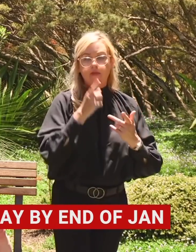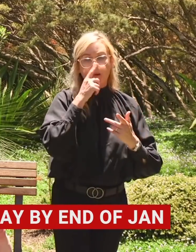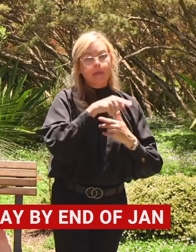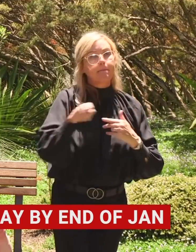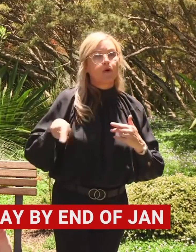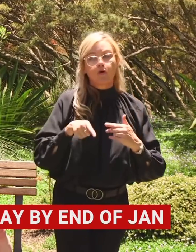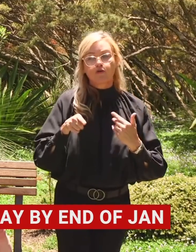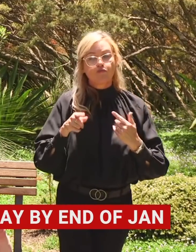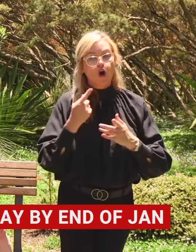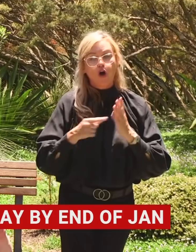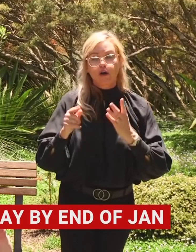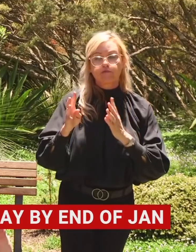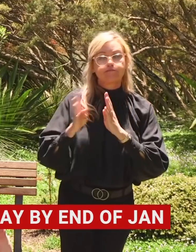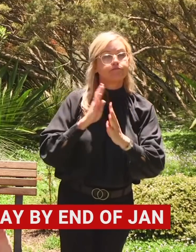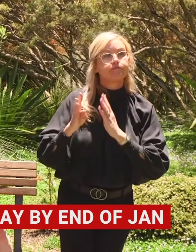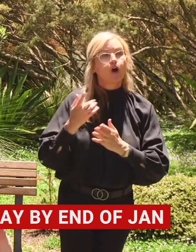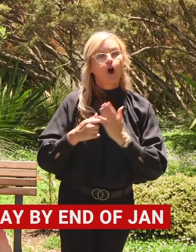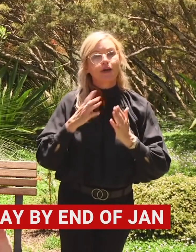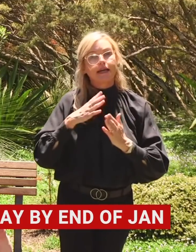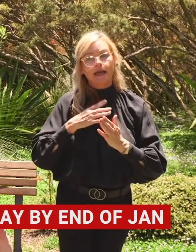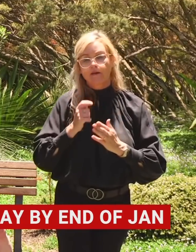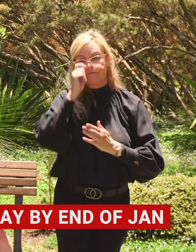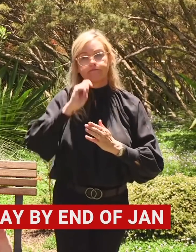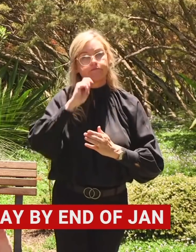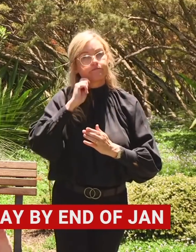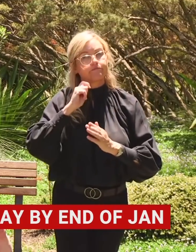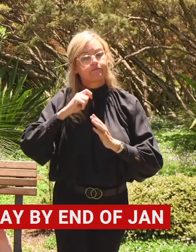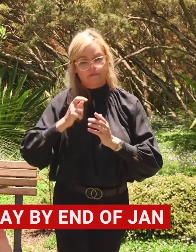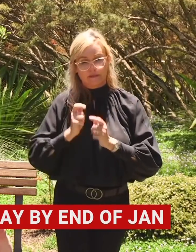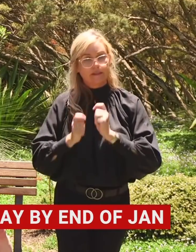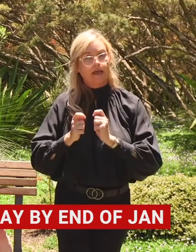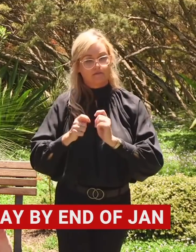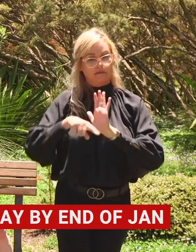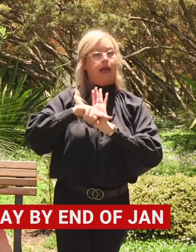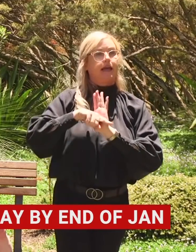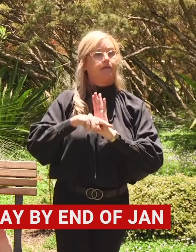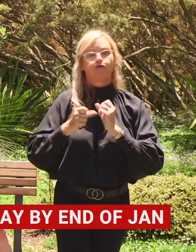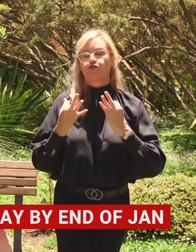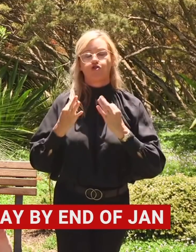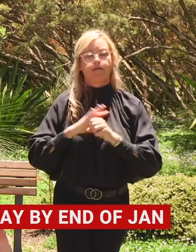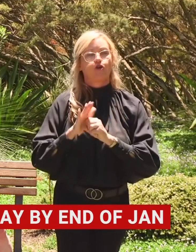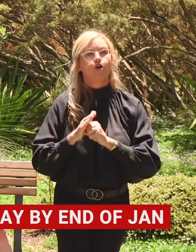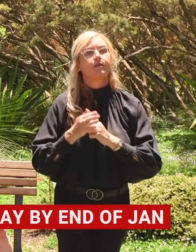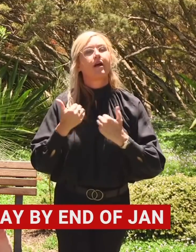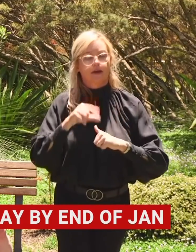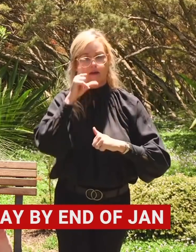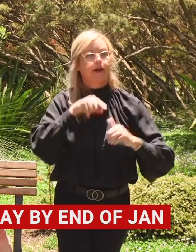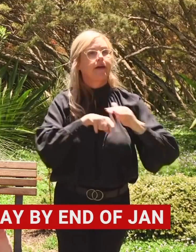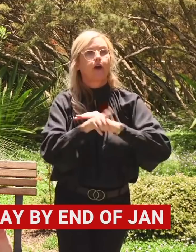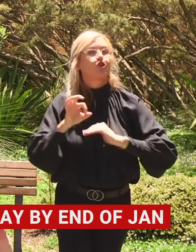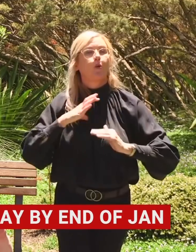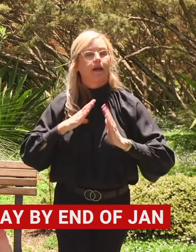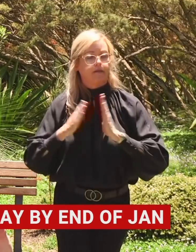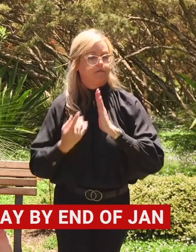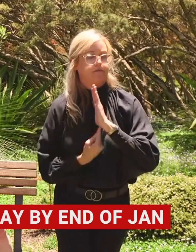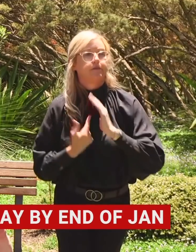simply need a negative PCR test, and that is a sensible approach in the circumstances. The other point I want to make, which was remiss of me not to